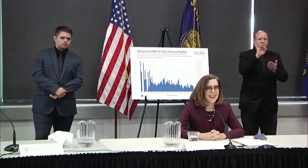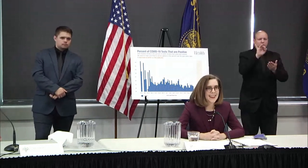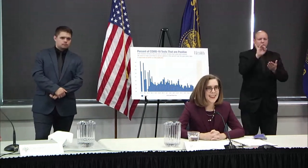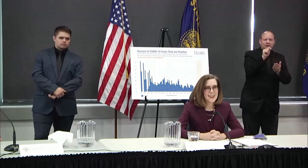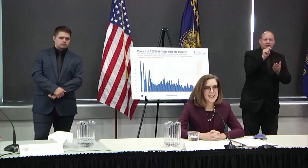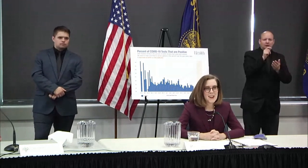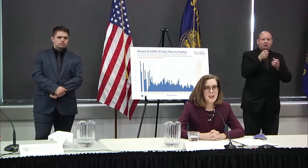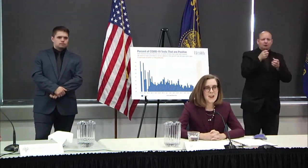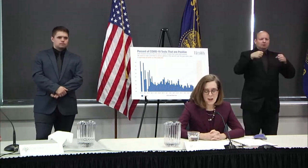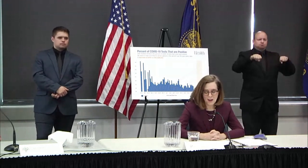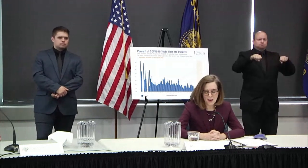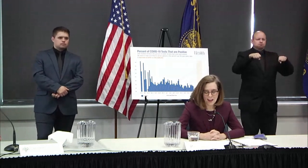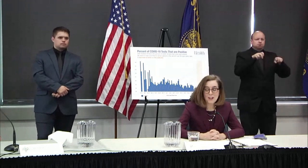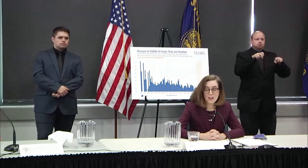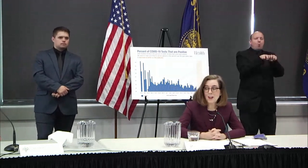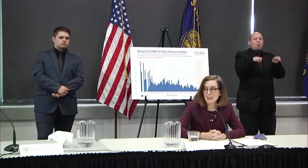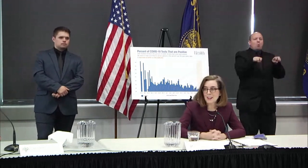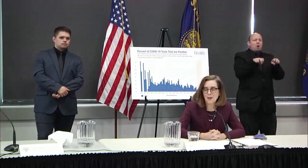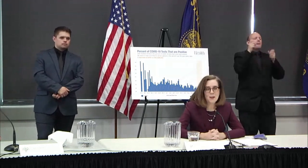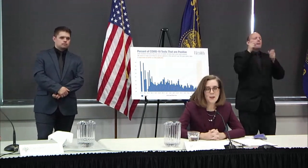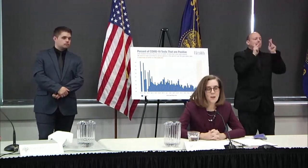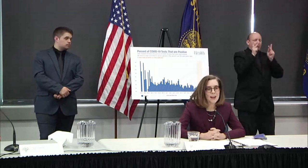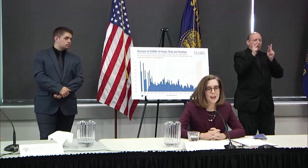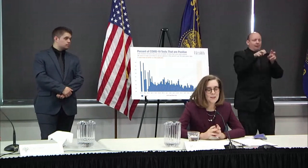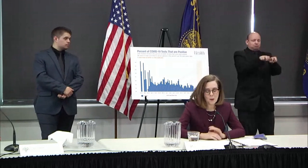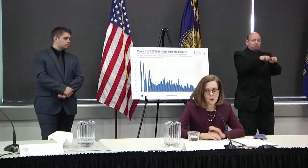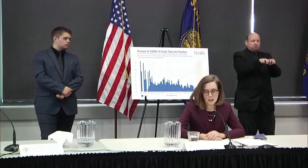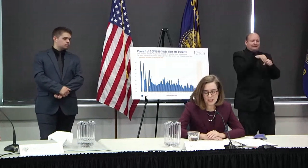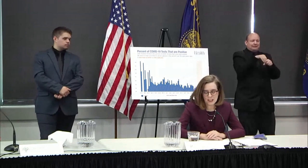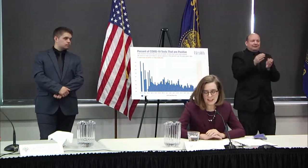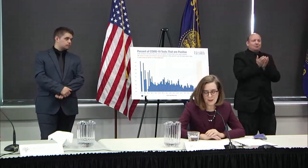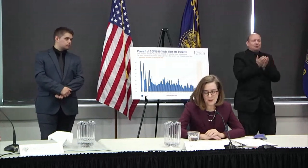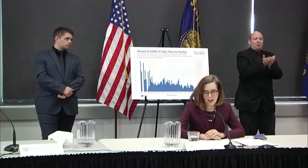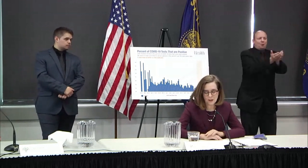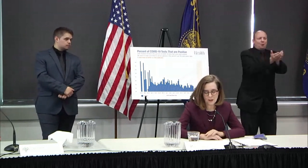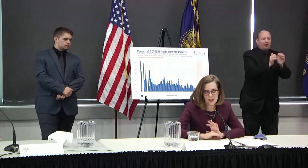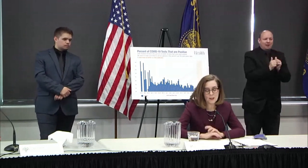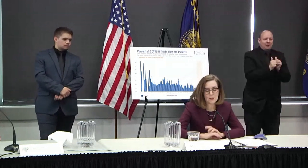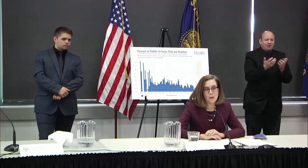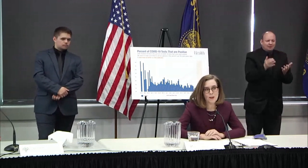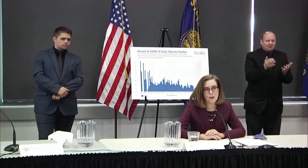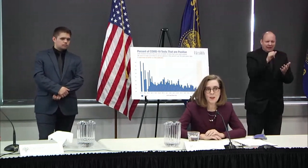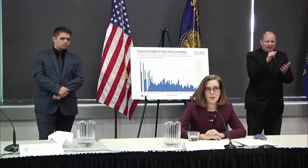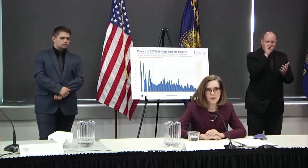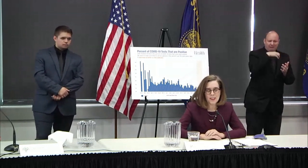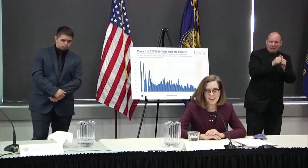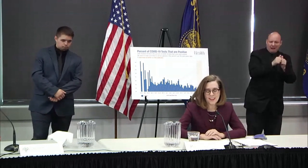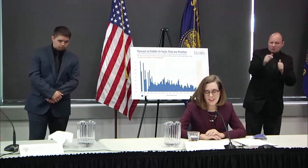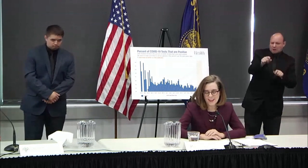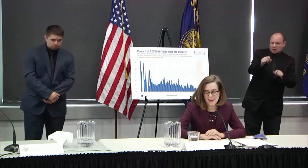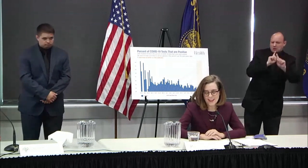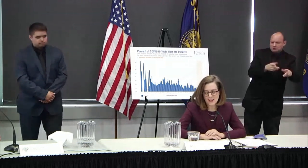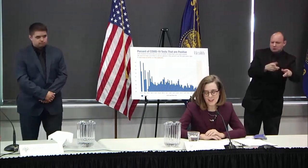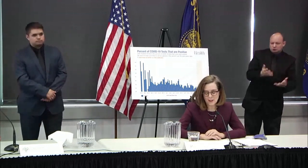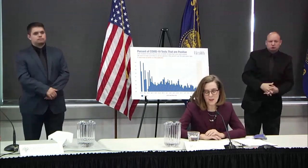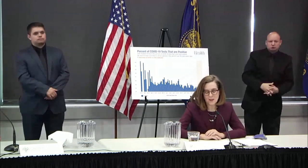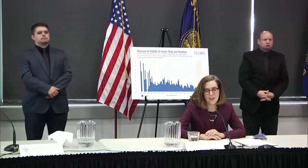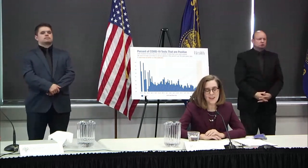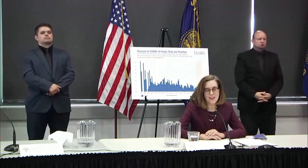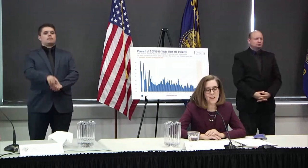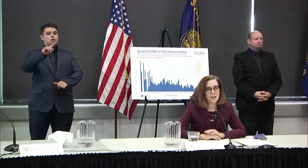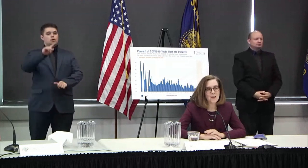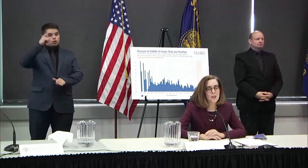in. Okay, Sean, that's quite a variety of questions. I'll try and respond briefly